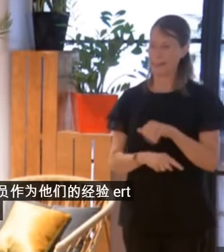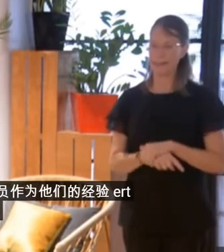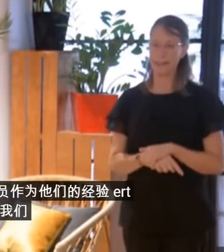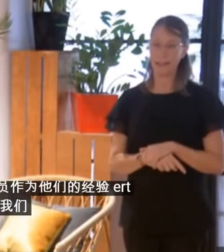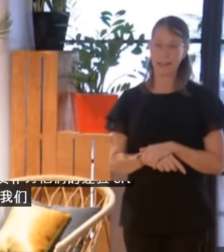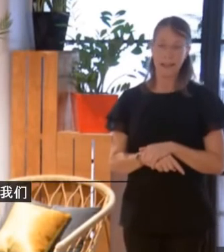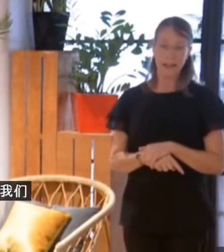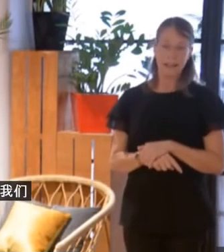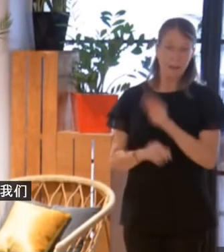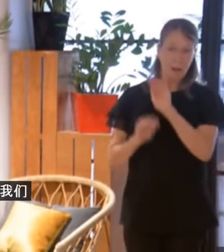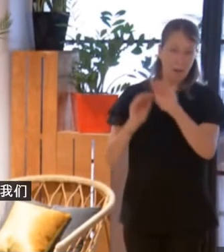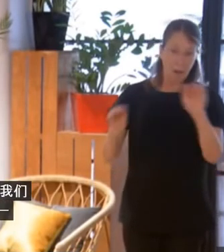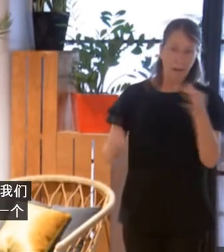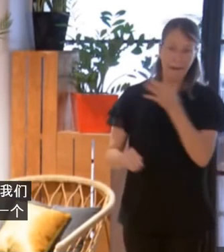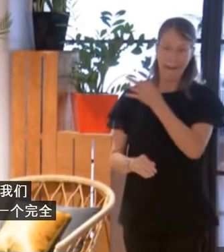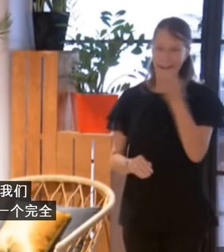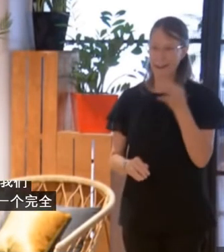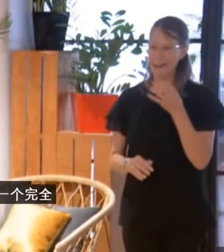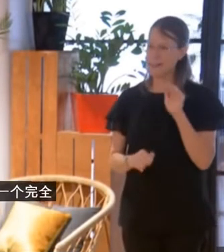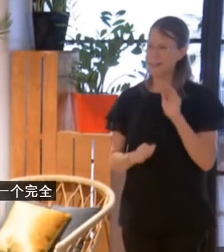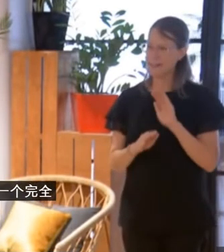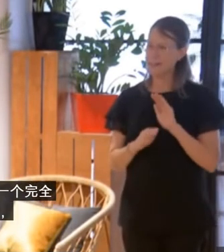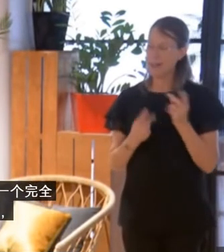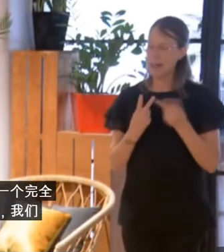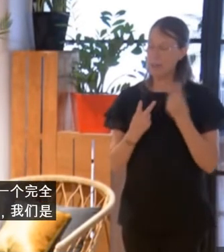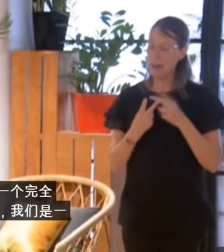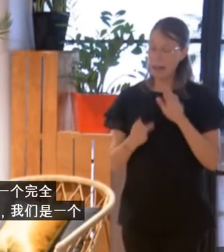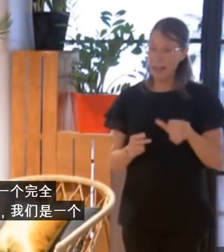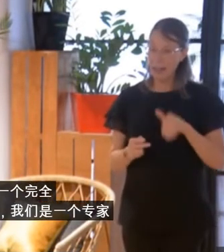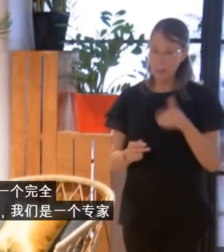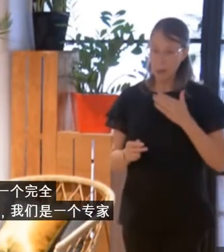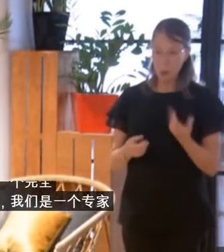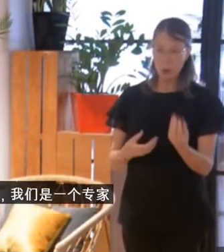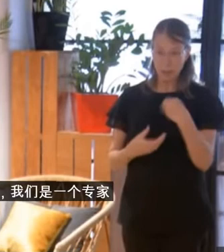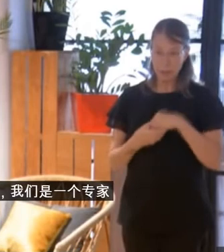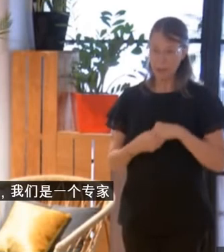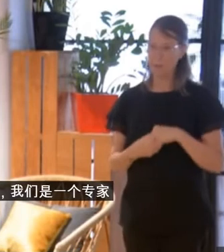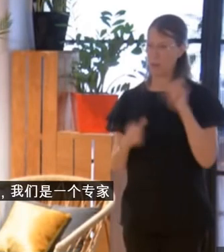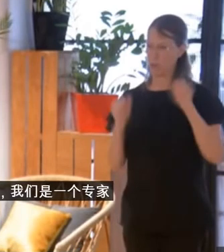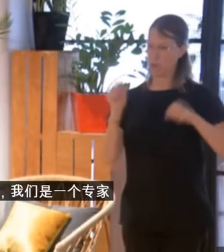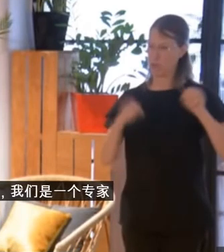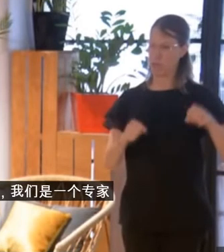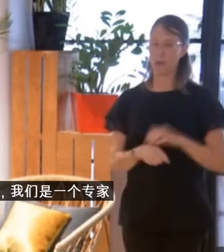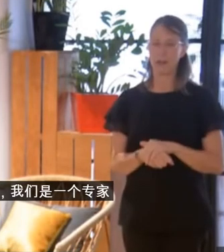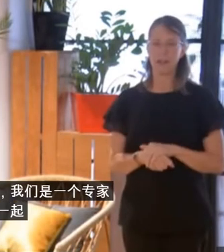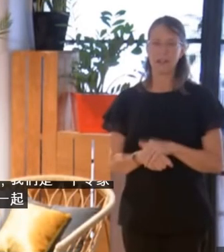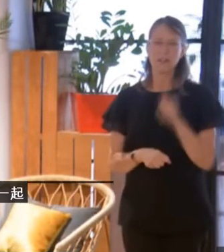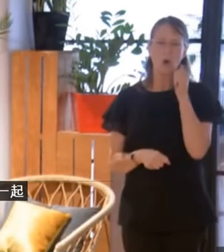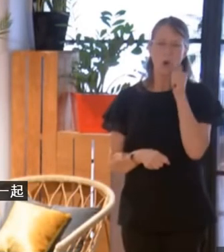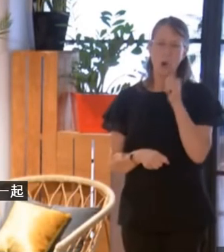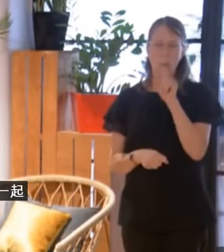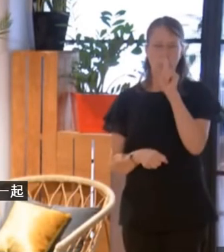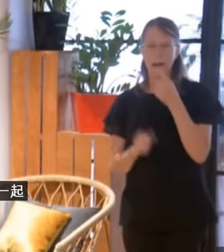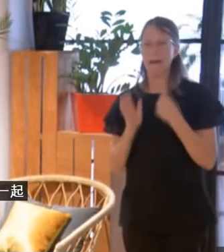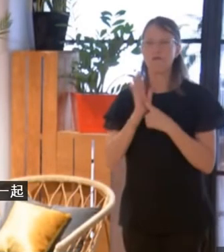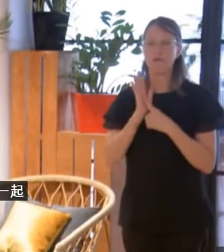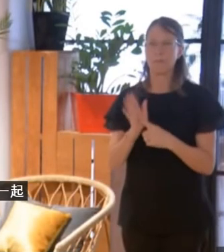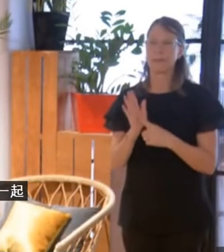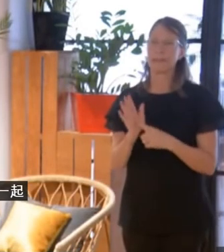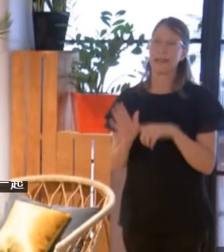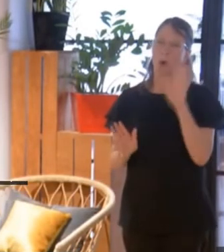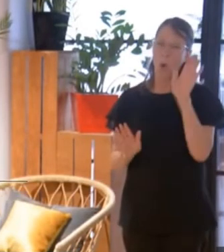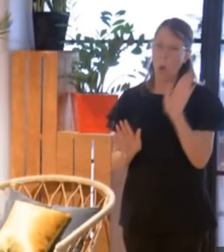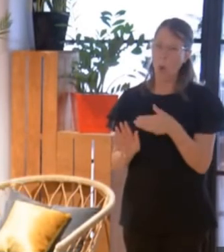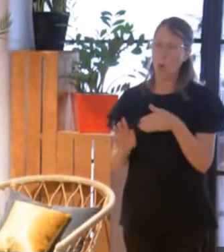to join. We're very clear we are not a fully representative panel. We're an expert panel that have been brought together to assist with the work of